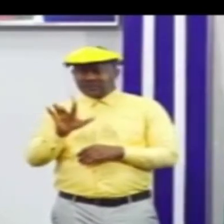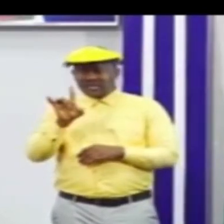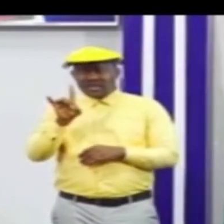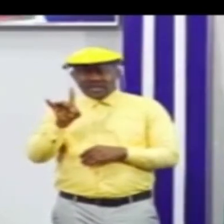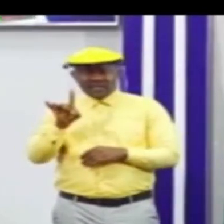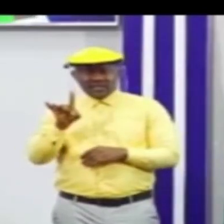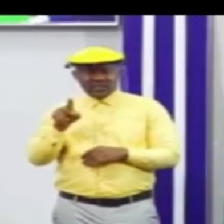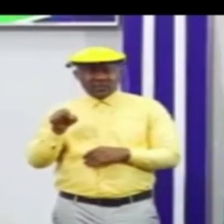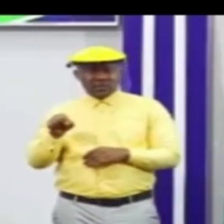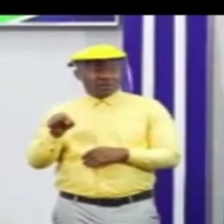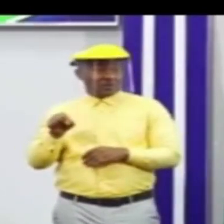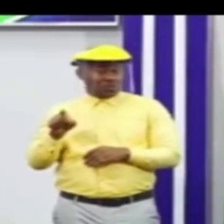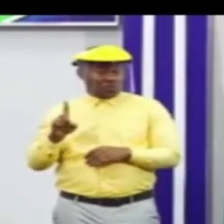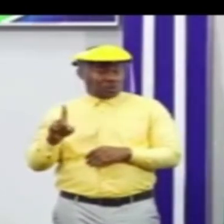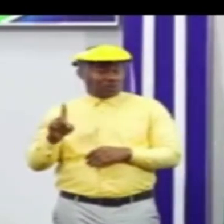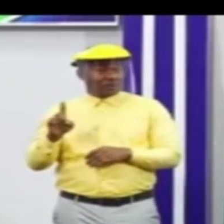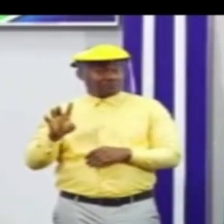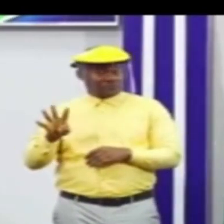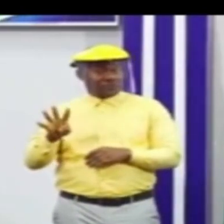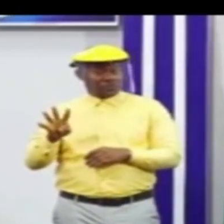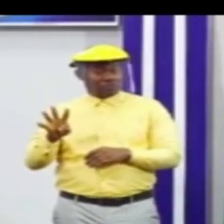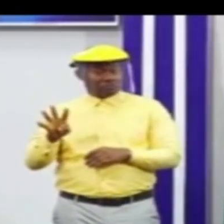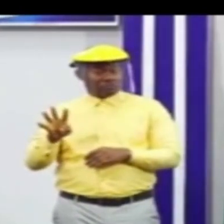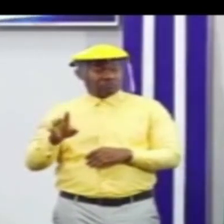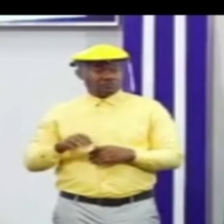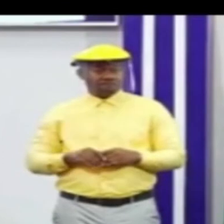58.1 for females.